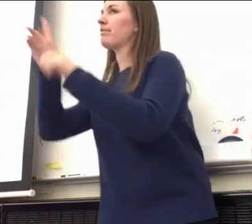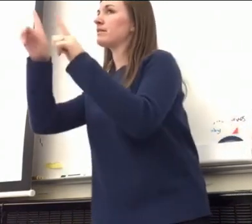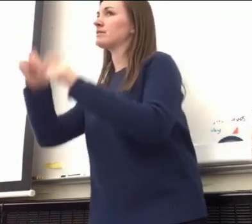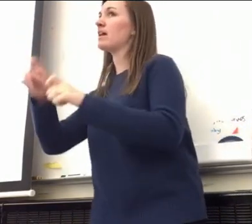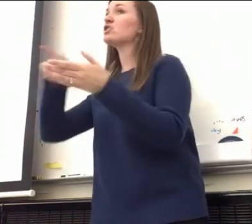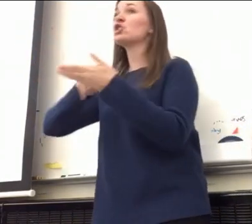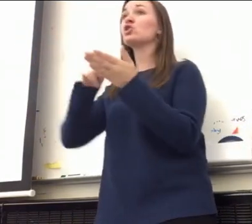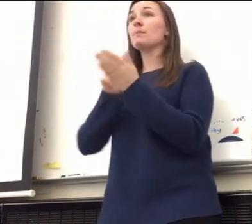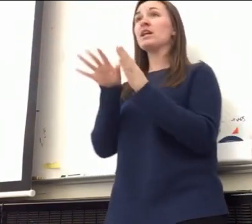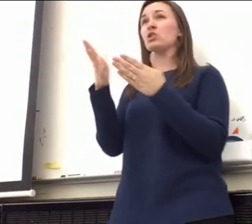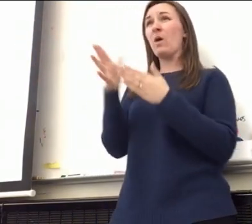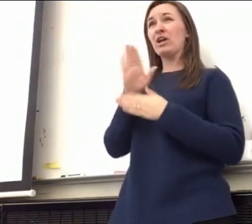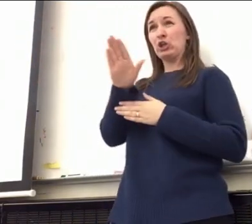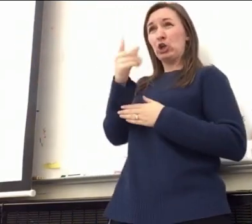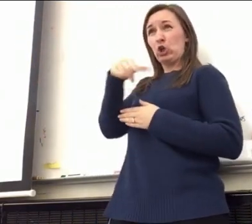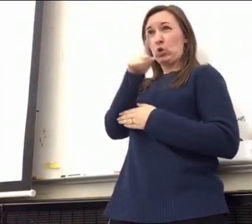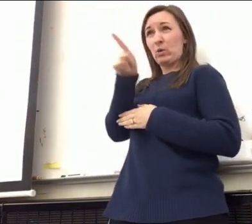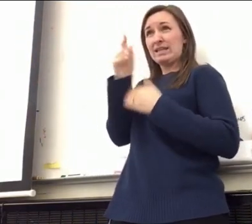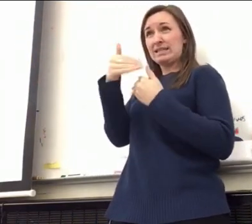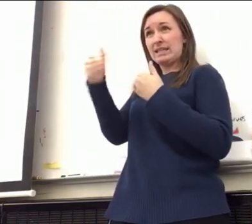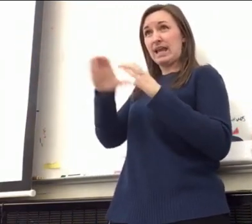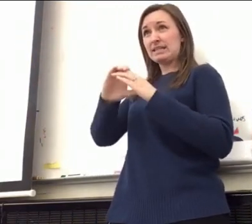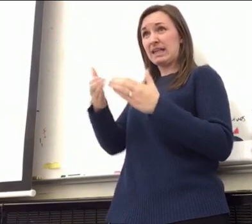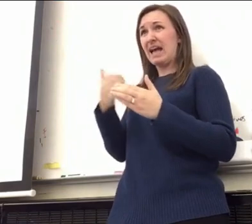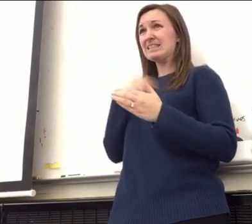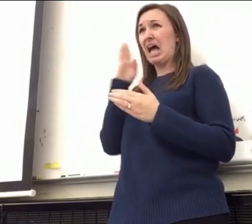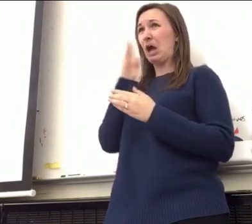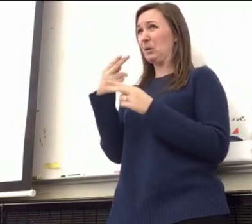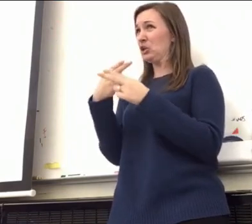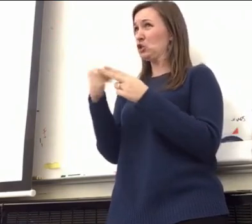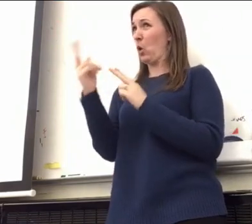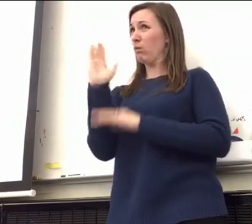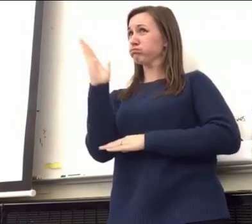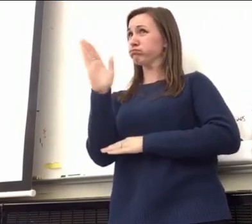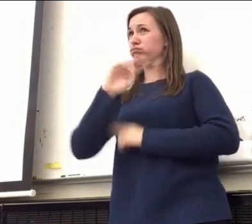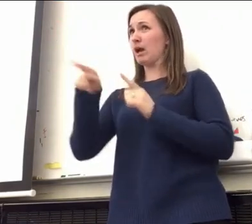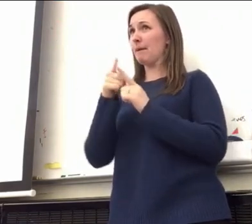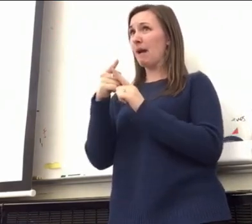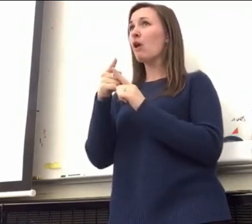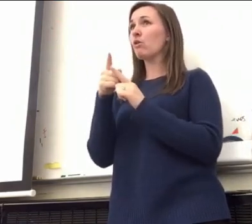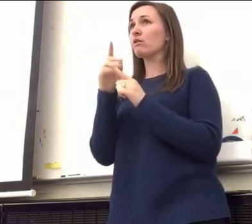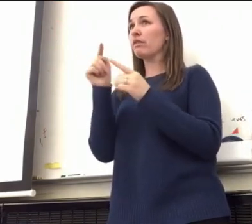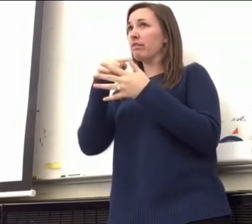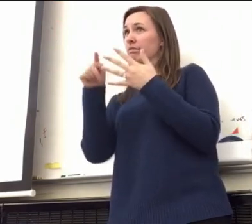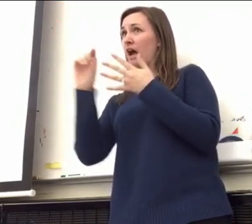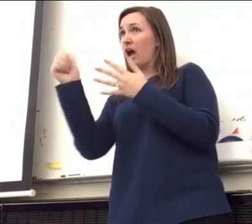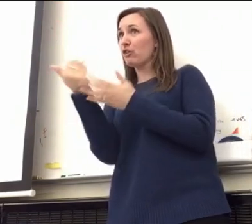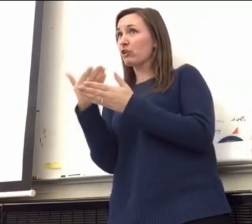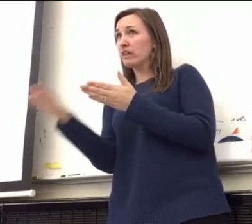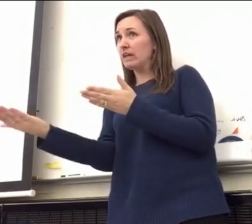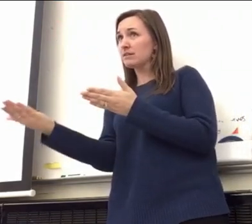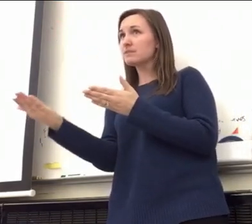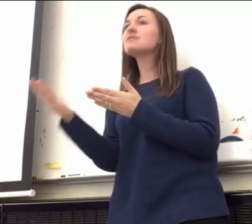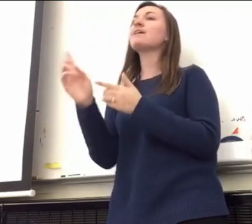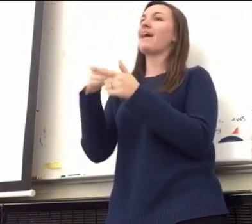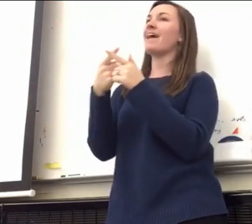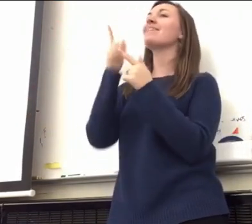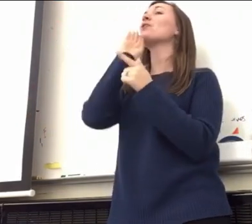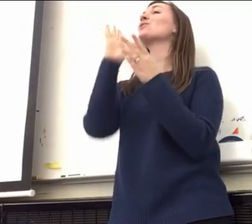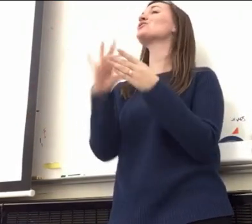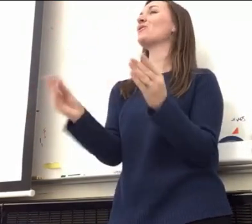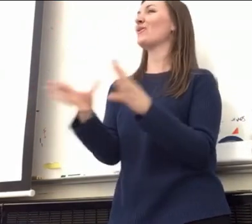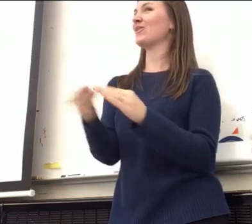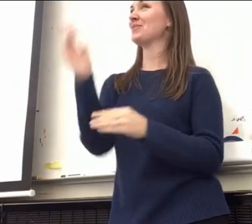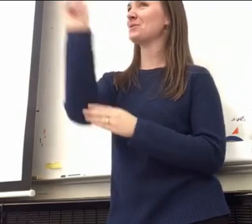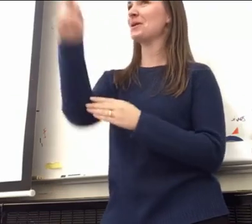we'll talk for like 7 minutes, and then we'll have story time. Okay? So we're going to cover the other things next class period, and then we'll have a good story.